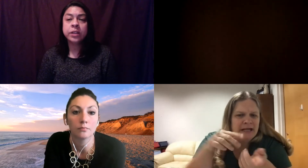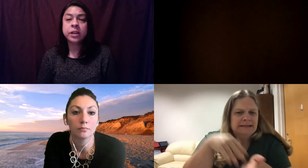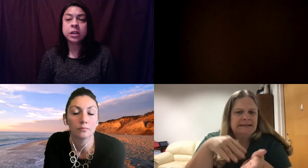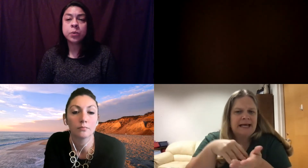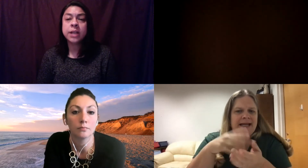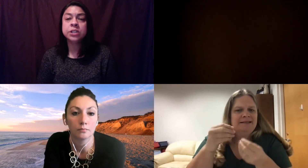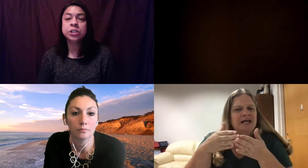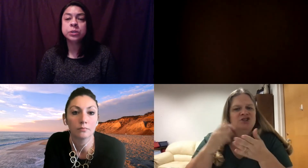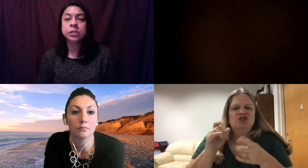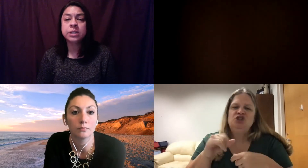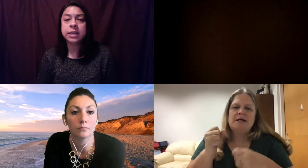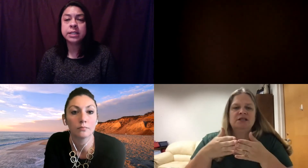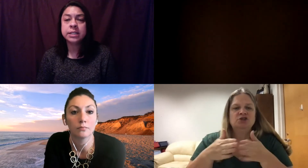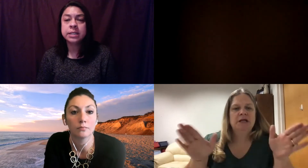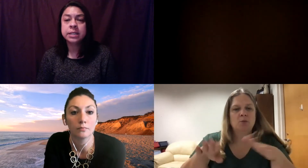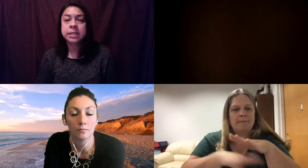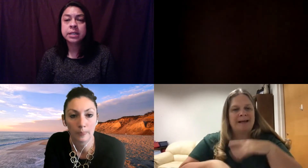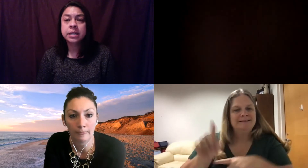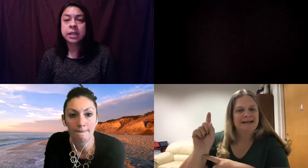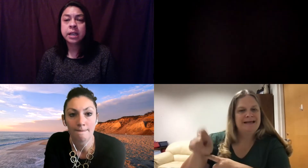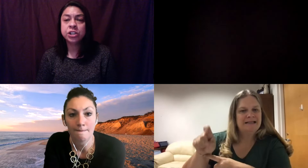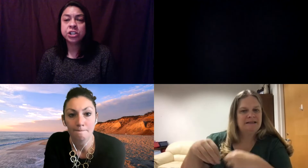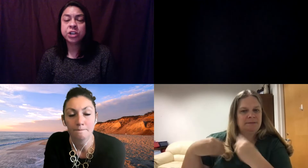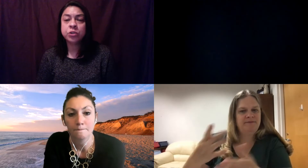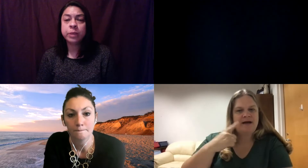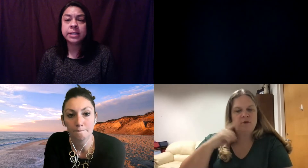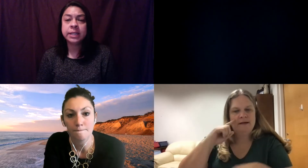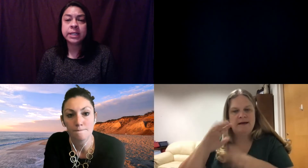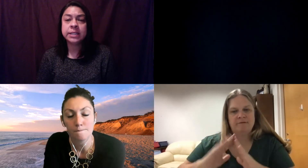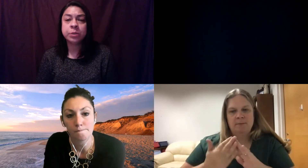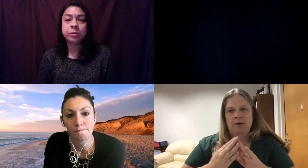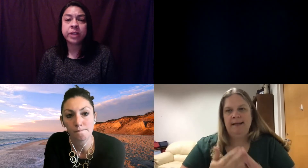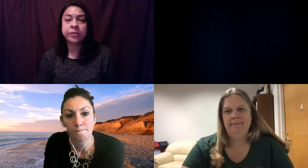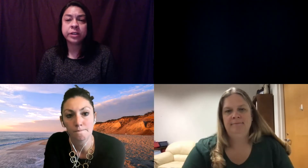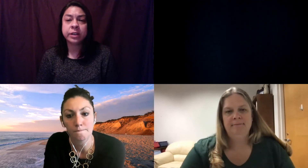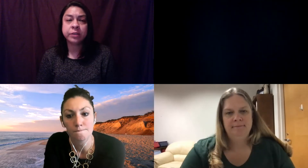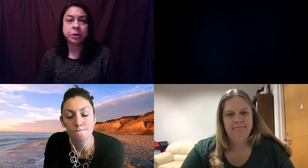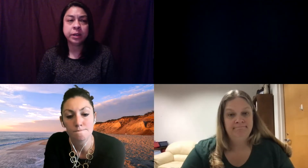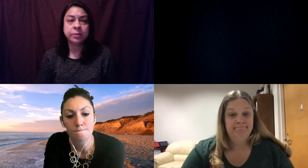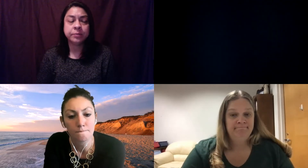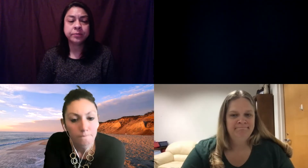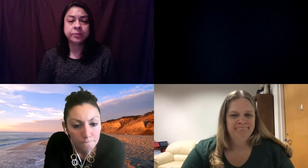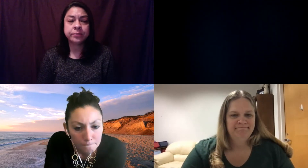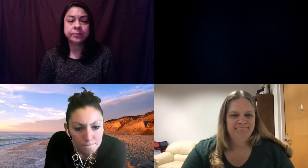why is there so little studies and just general basic needs that are provided for the deaf community?